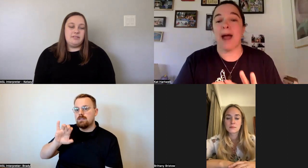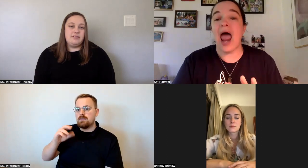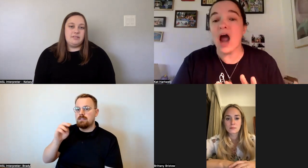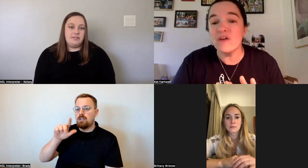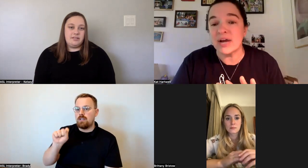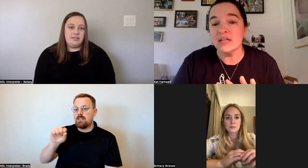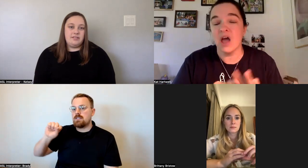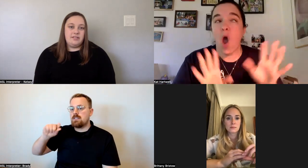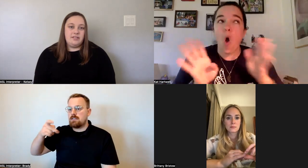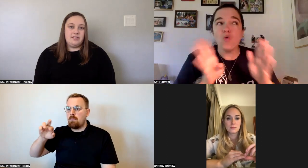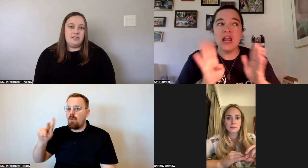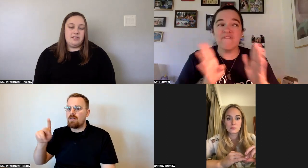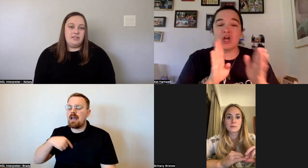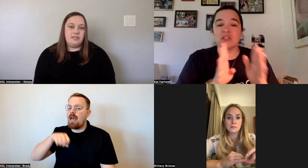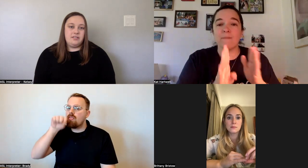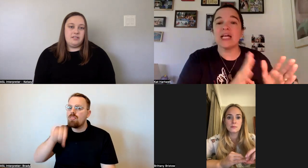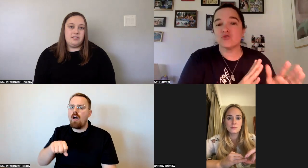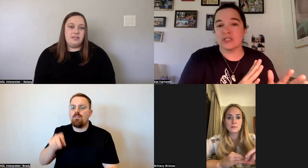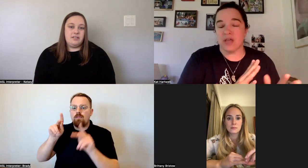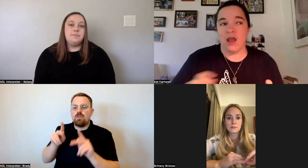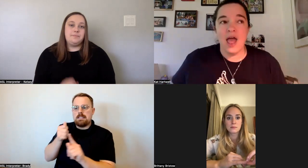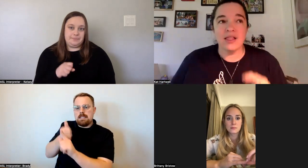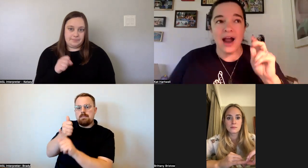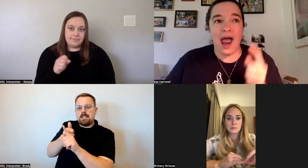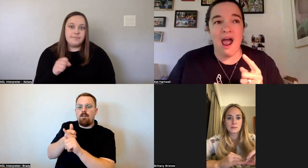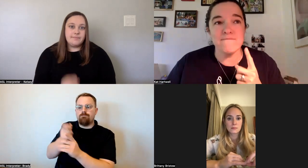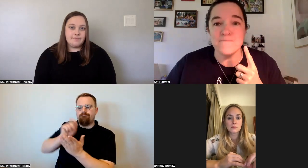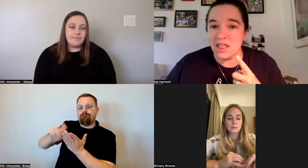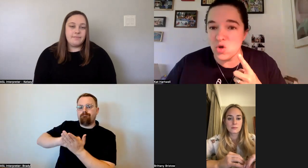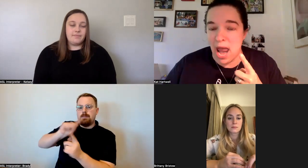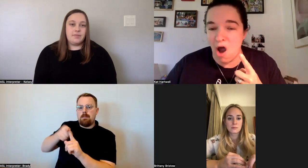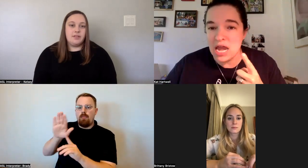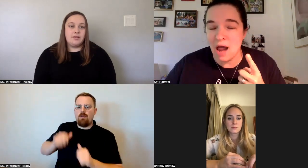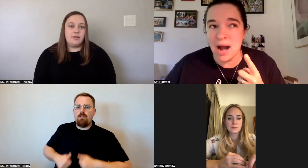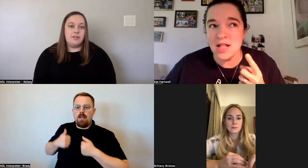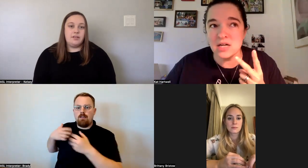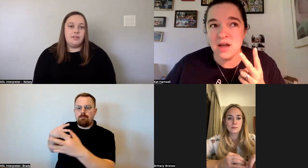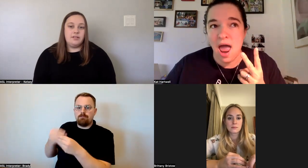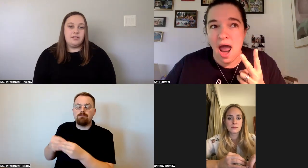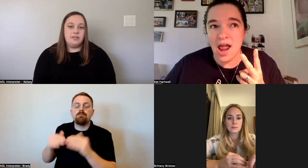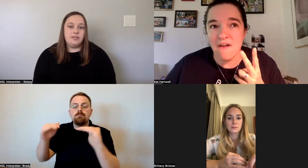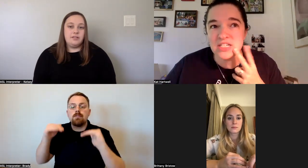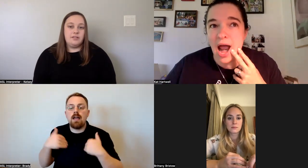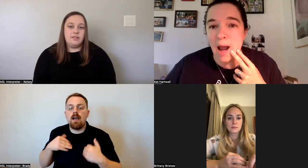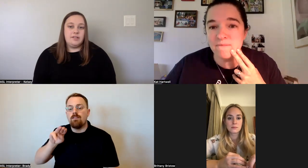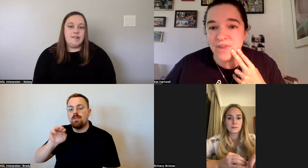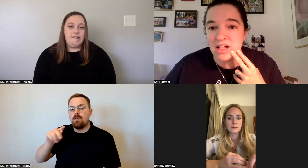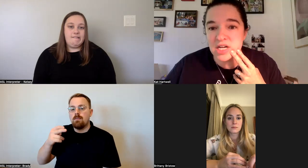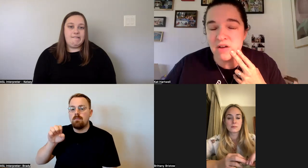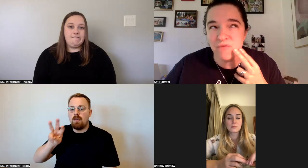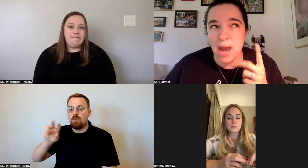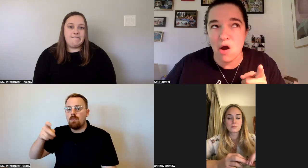huge on biographies. Only if there's something interesting. Like I have Matthew Perry on my list. I have